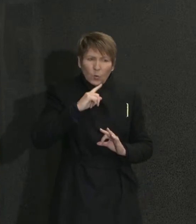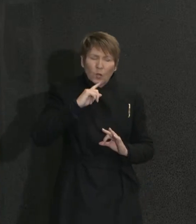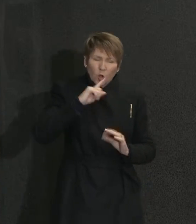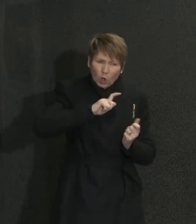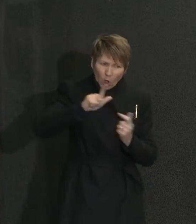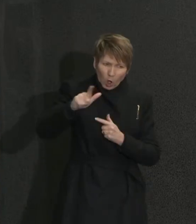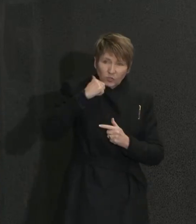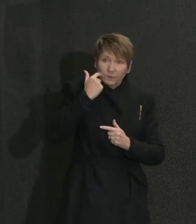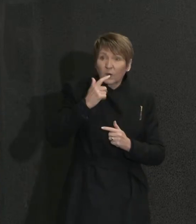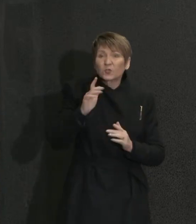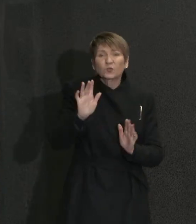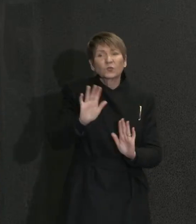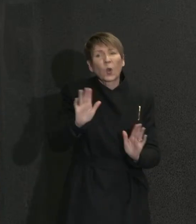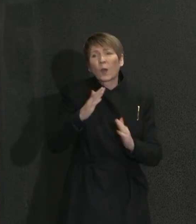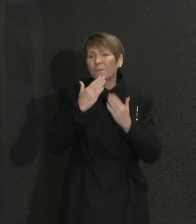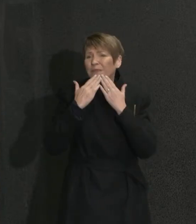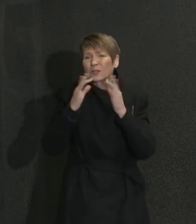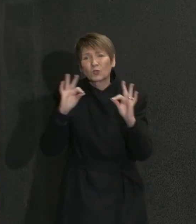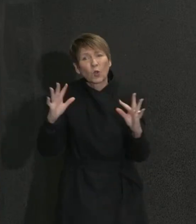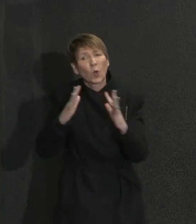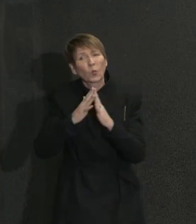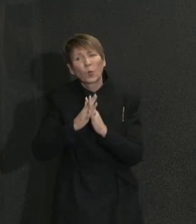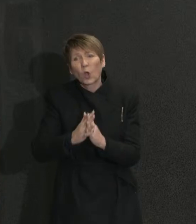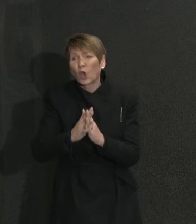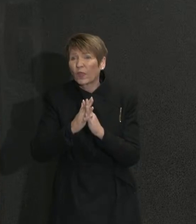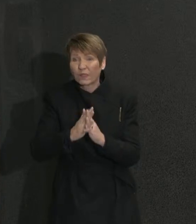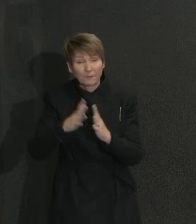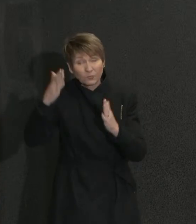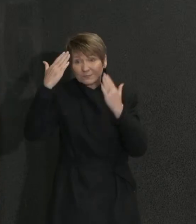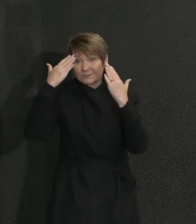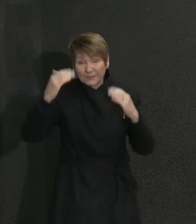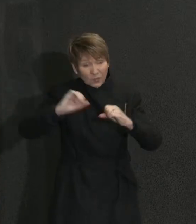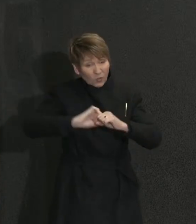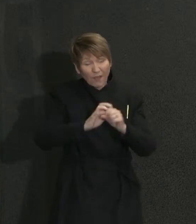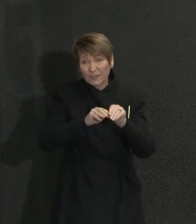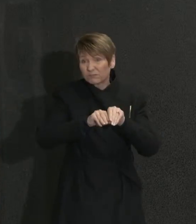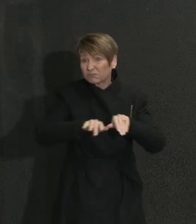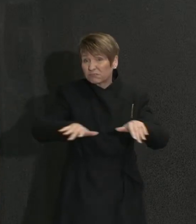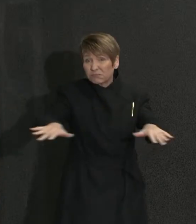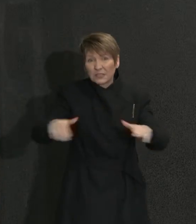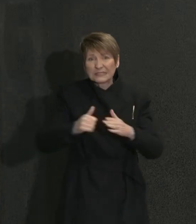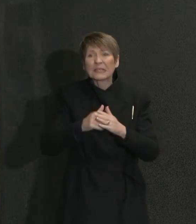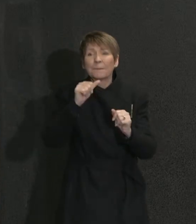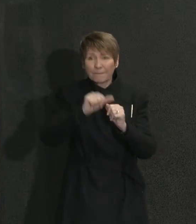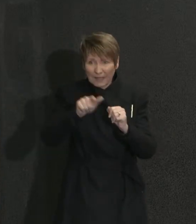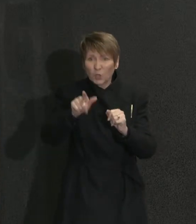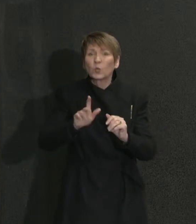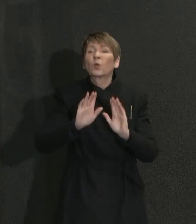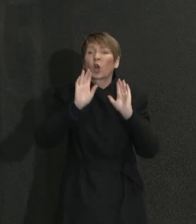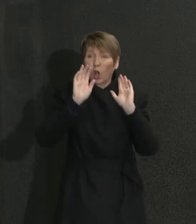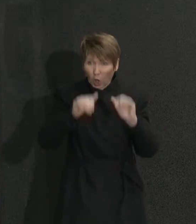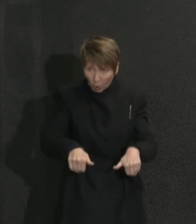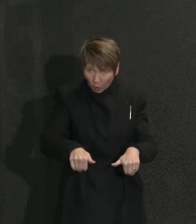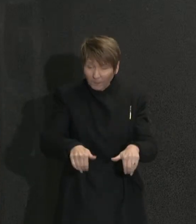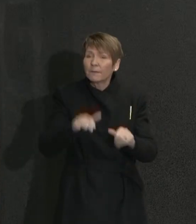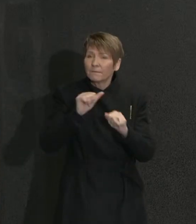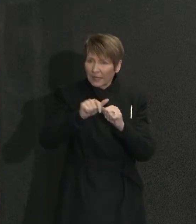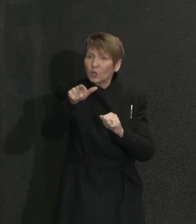not, it's a pretty easy process to receive those payments because the value of you staying at home far